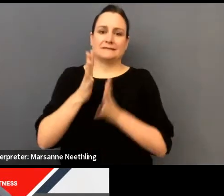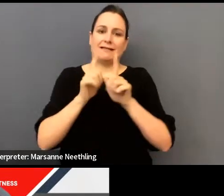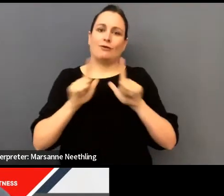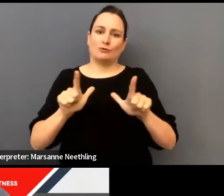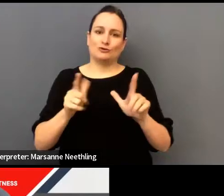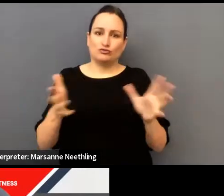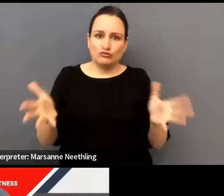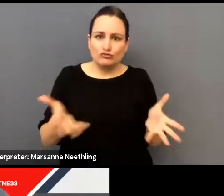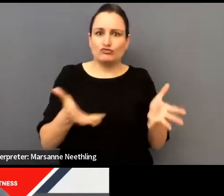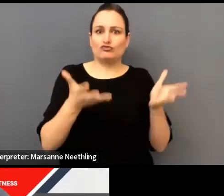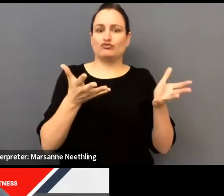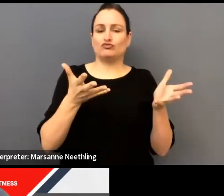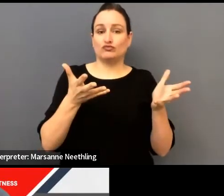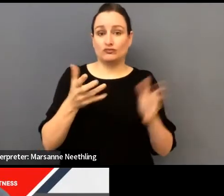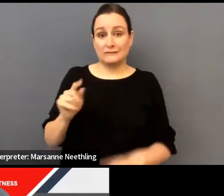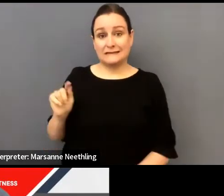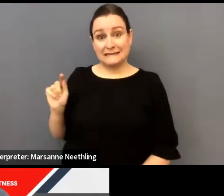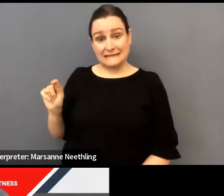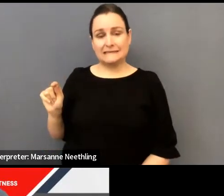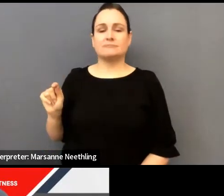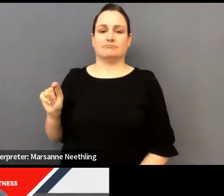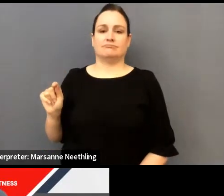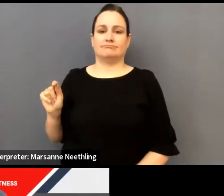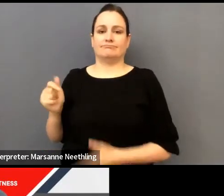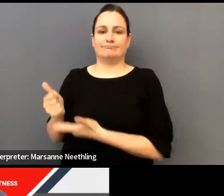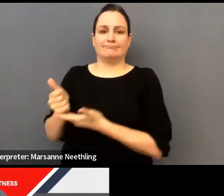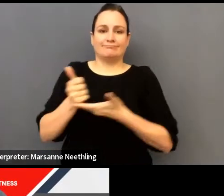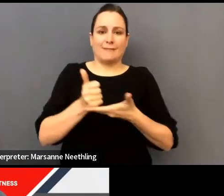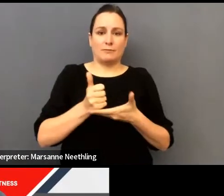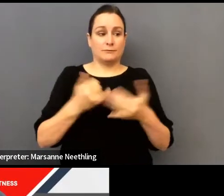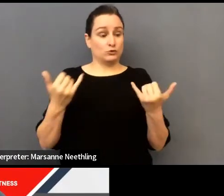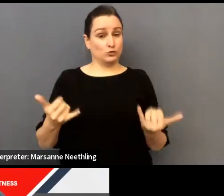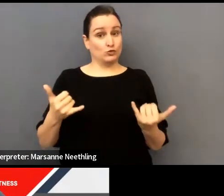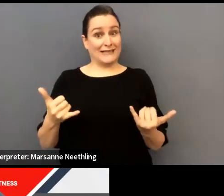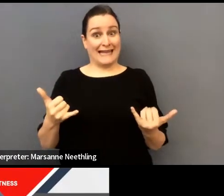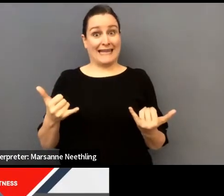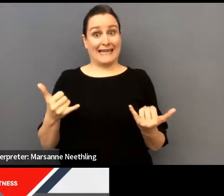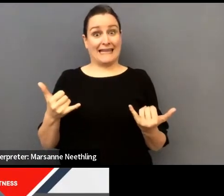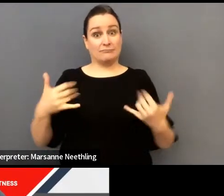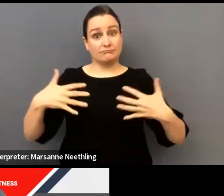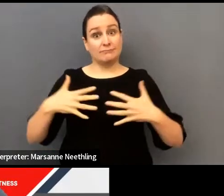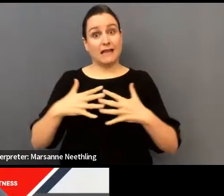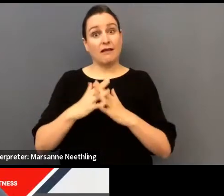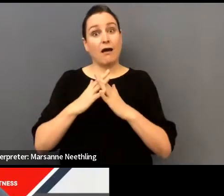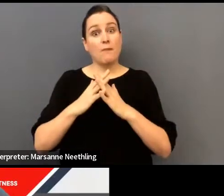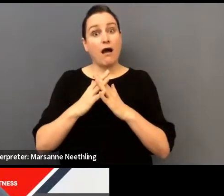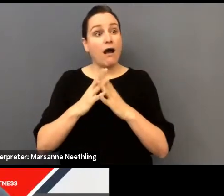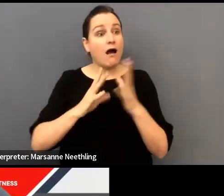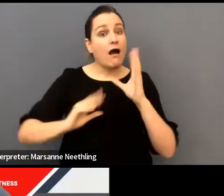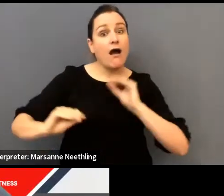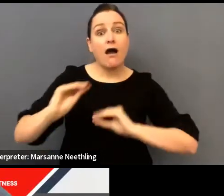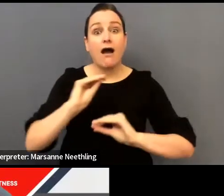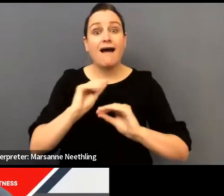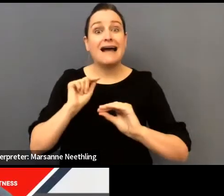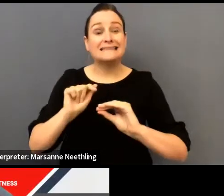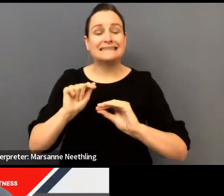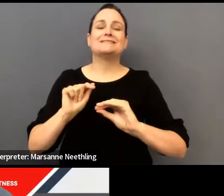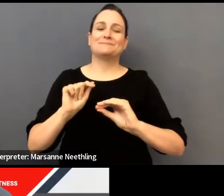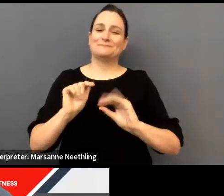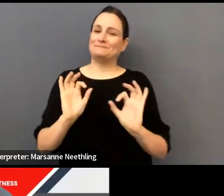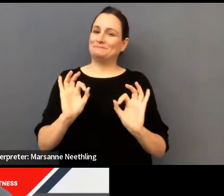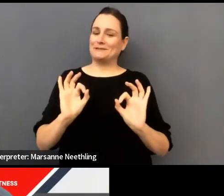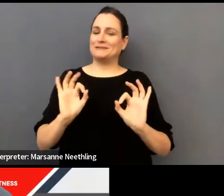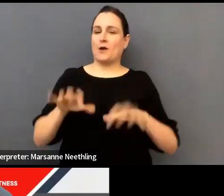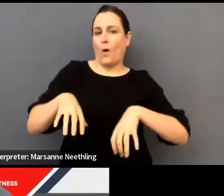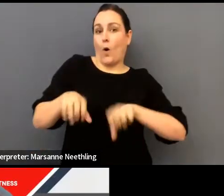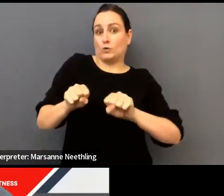contribution towards the hosting of this online disability Indaba. It's my absolute pleasure